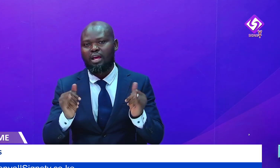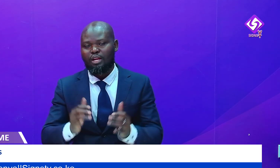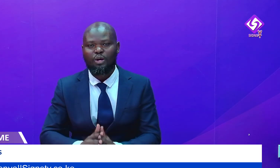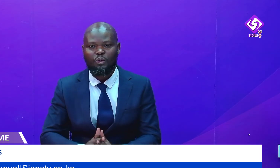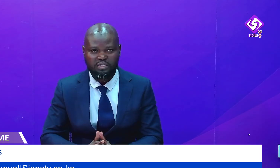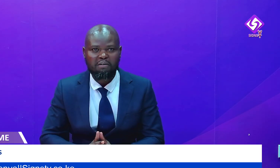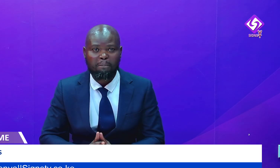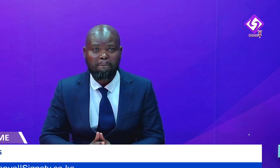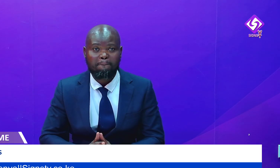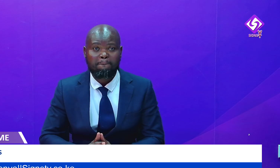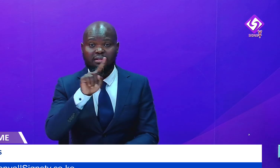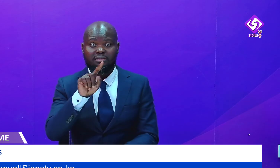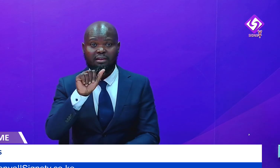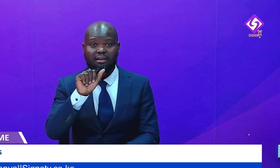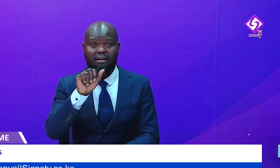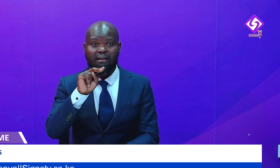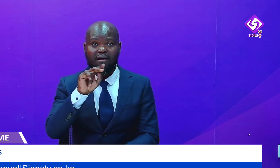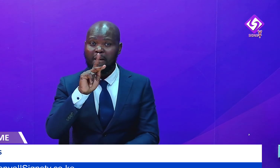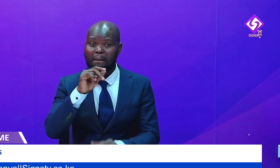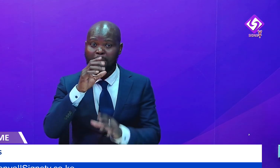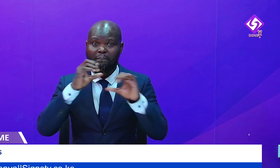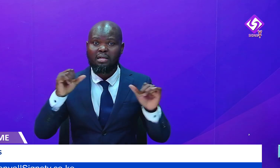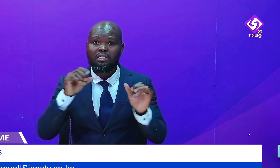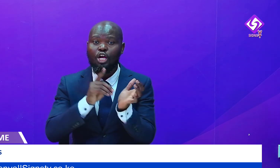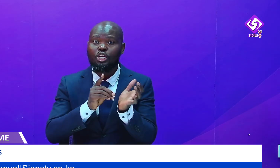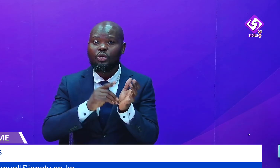Minor. Let us focus on what happened locally and also internationally.